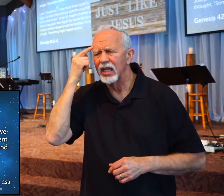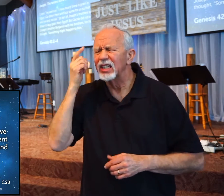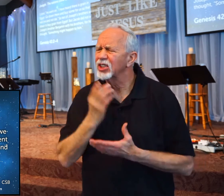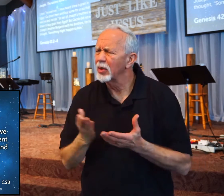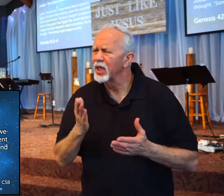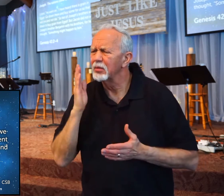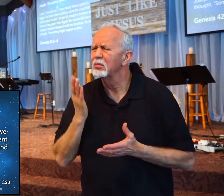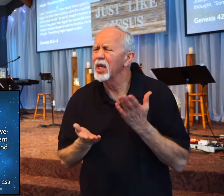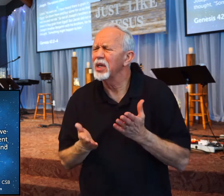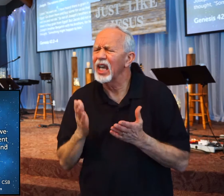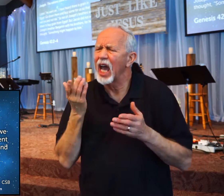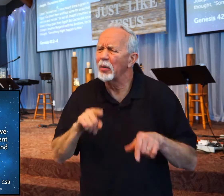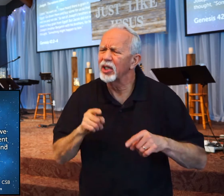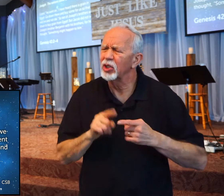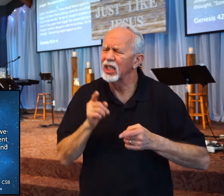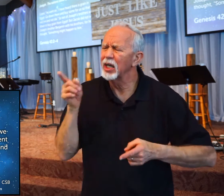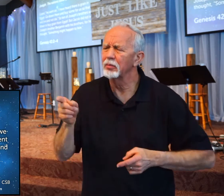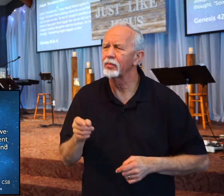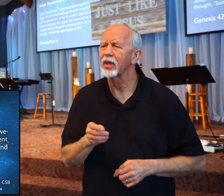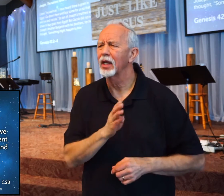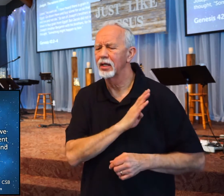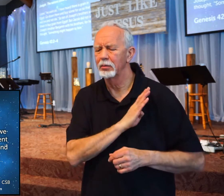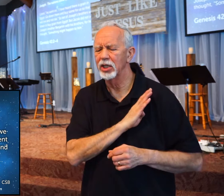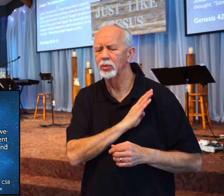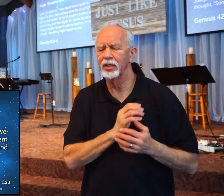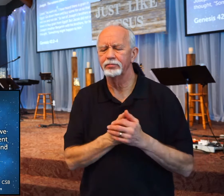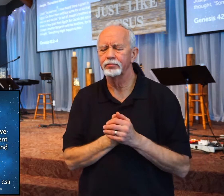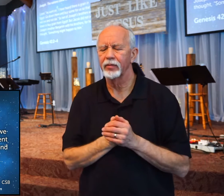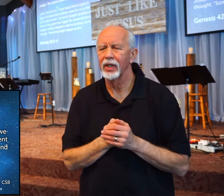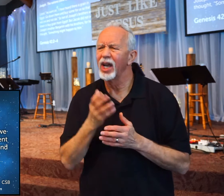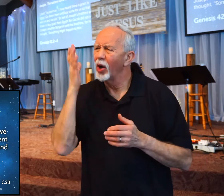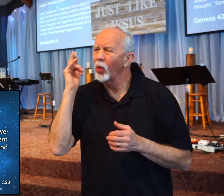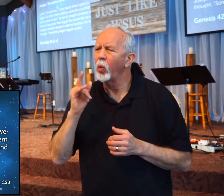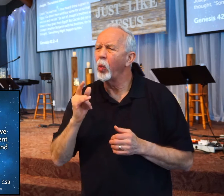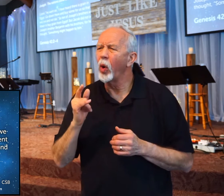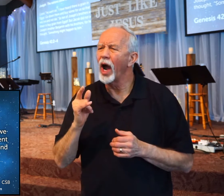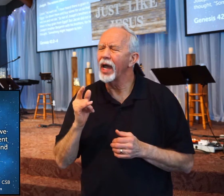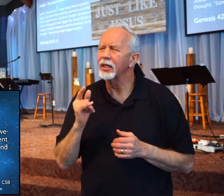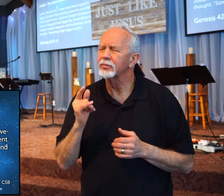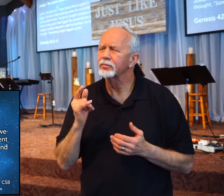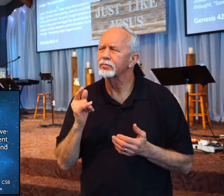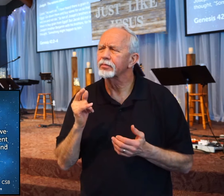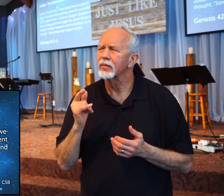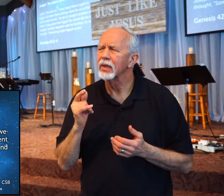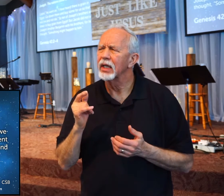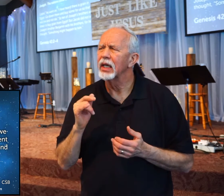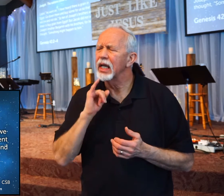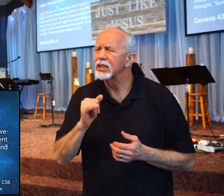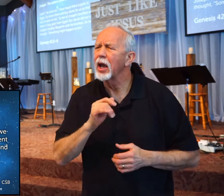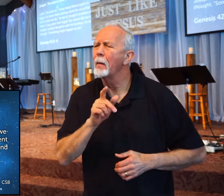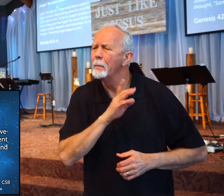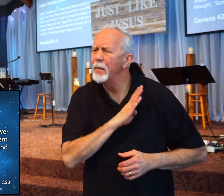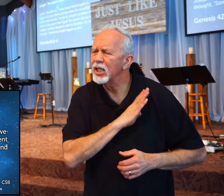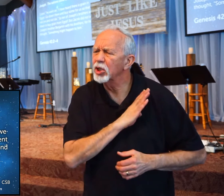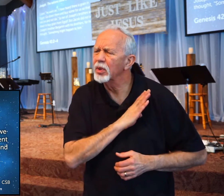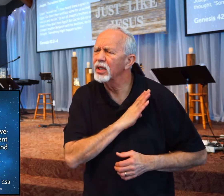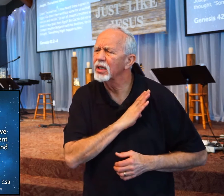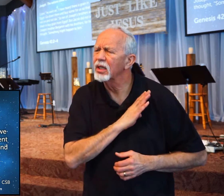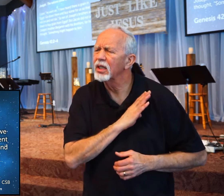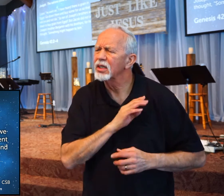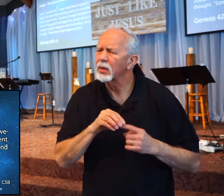him. And here's a question for us this morning. Why on earth is Benjamin singled out